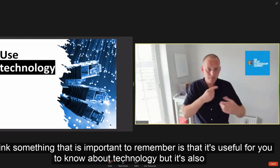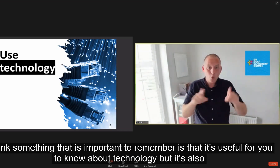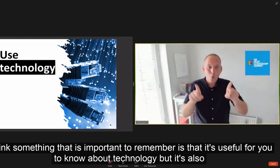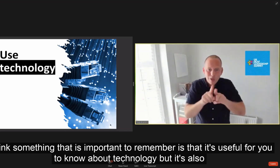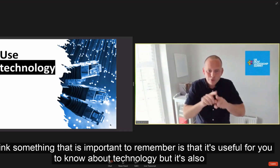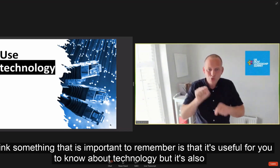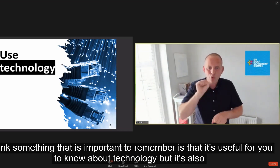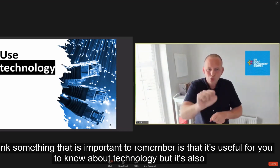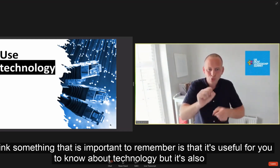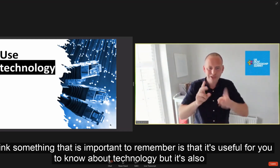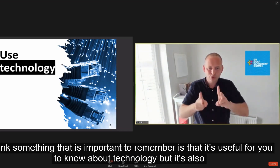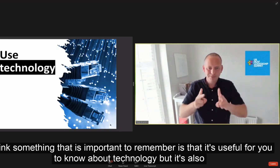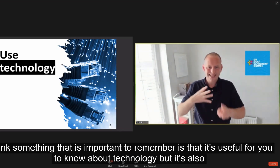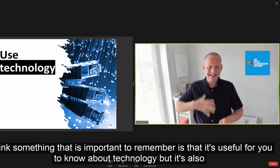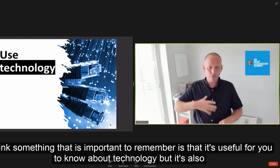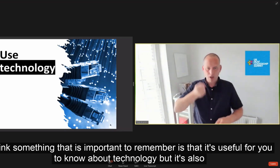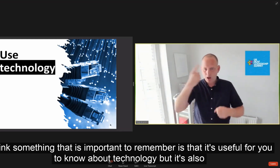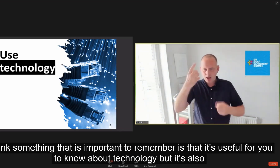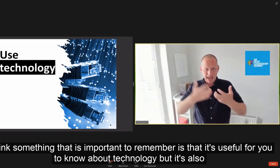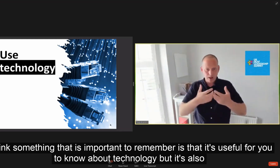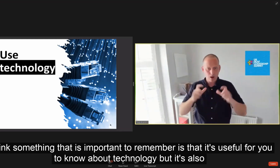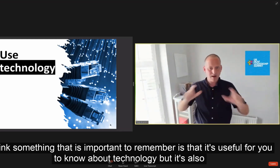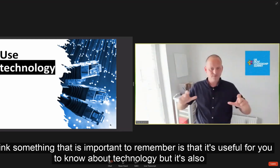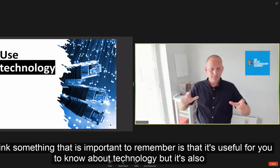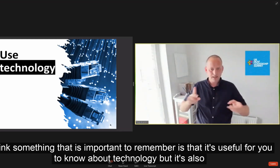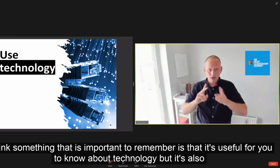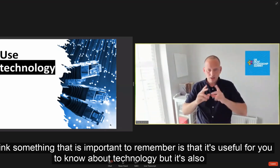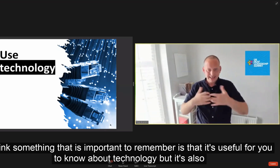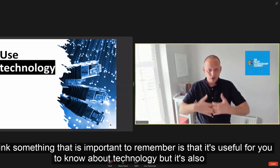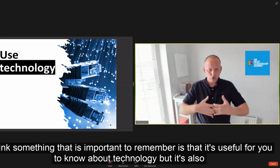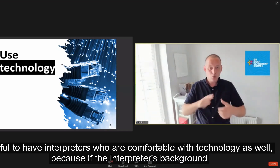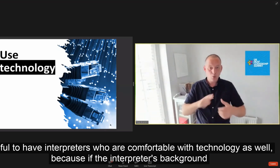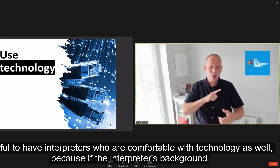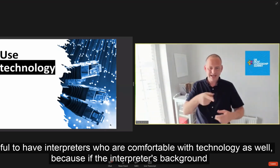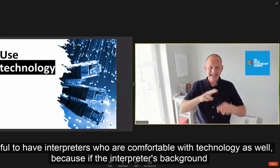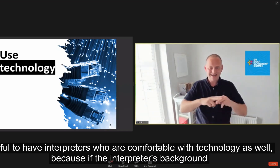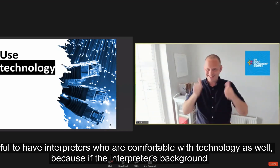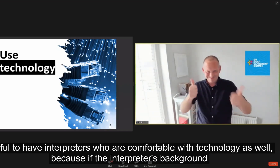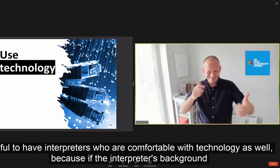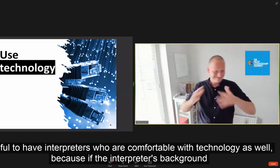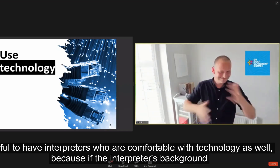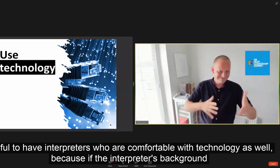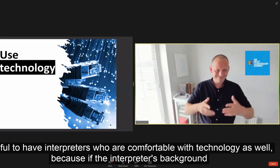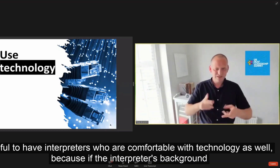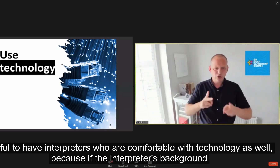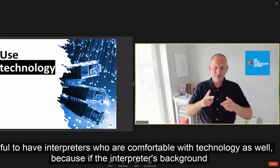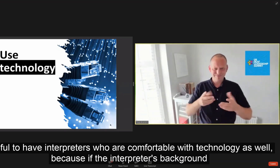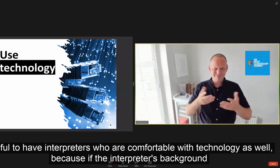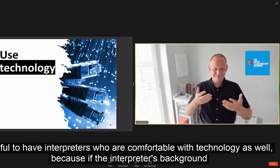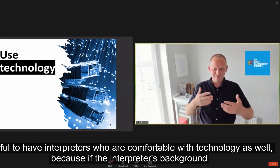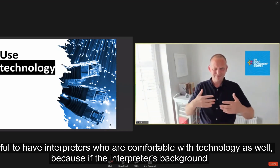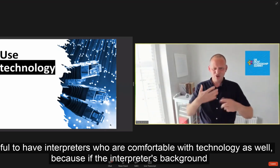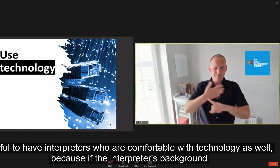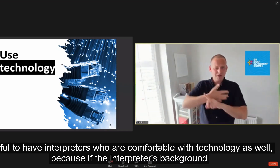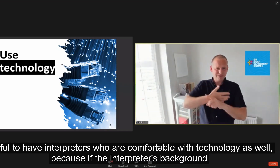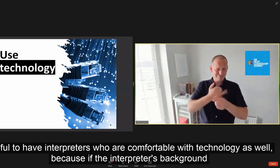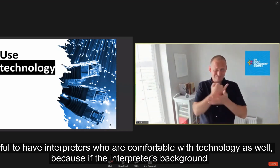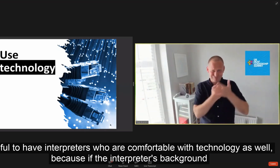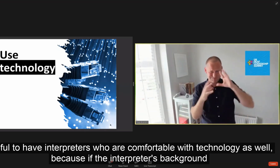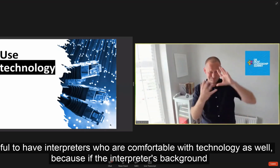is that it's useful for you to know about technology, but it's also useful to have interpreters who are comfortable with technology as well. Because if the